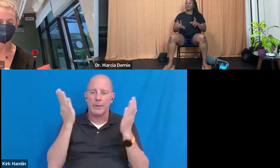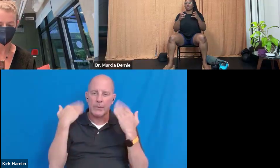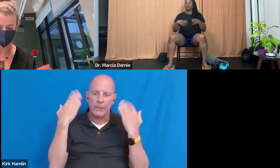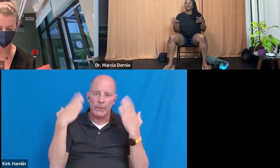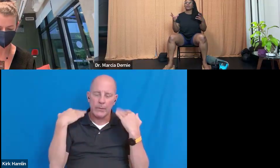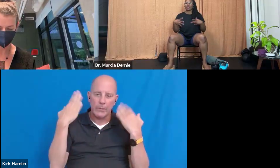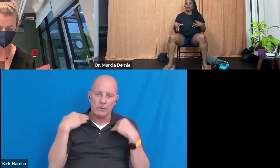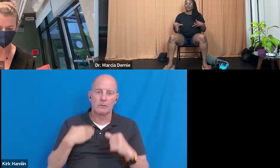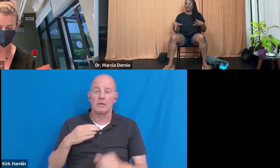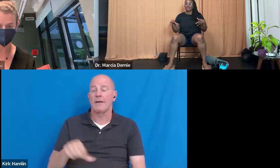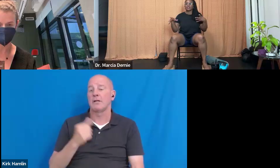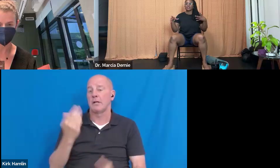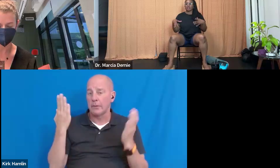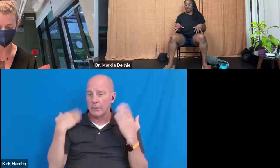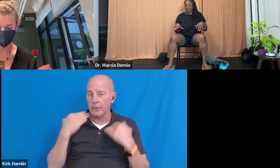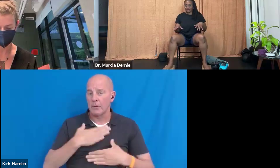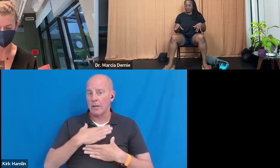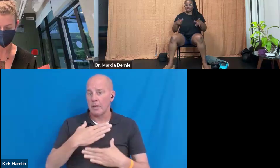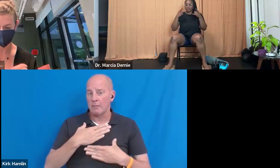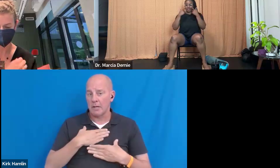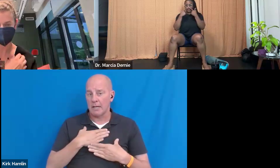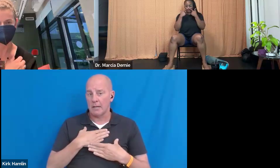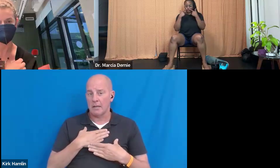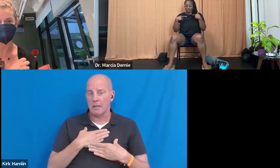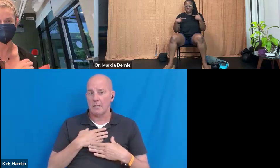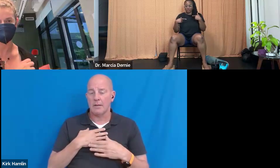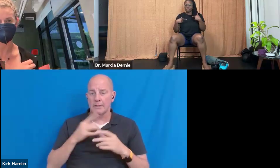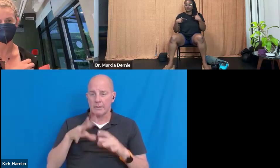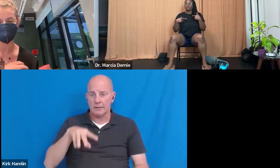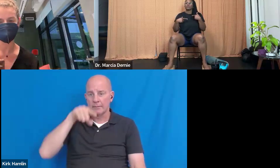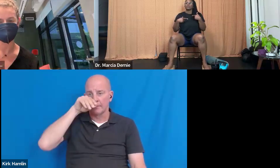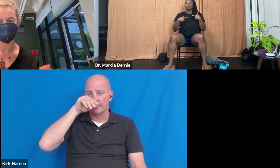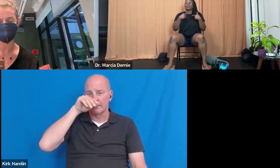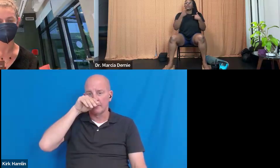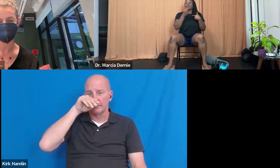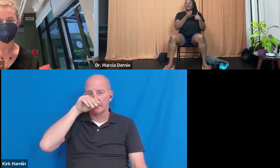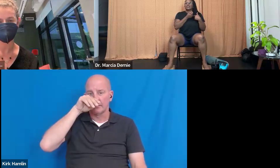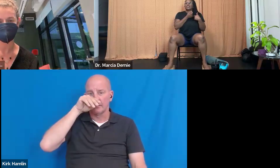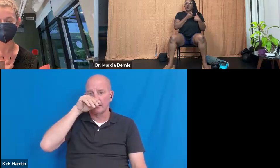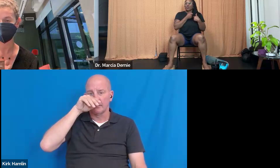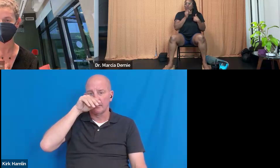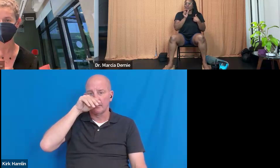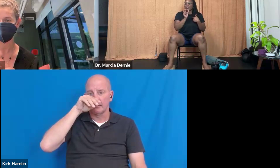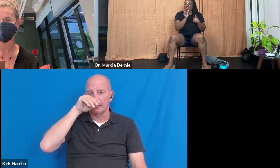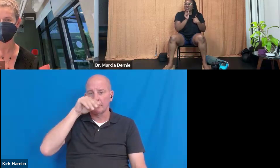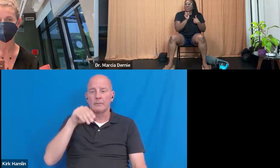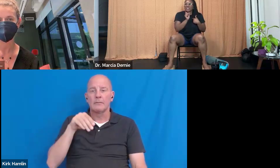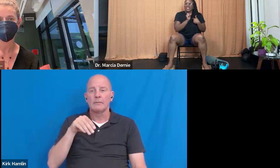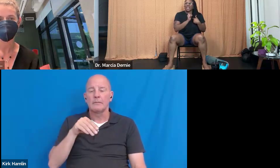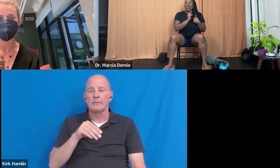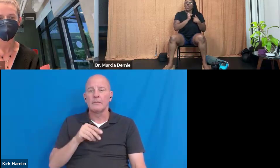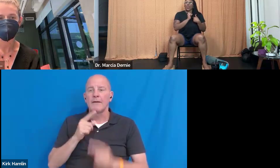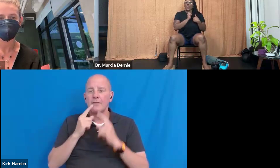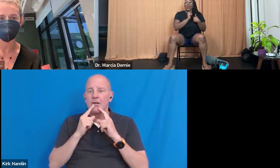is another cooling breath, sithali, which is breathing in through your nose. And you make like a taco roll with your tongue